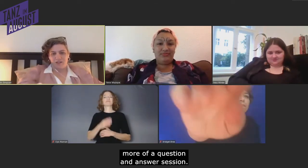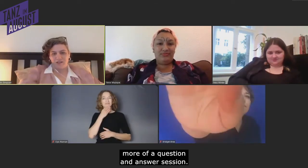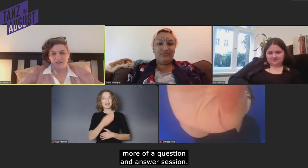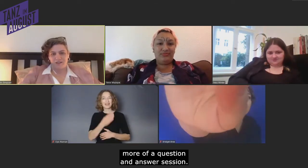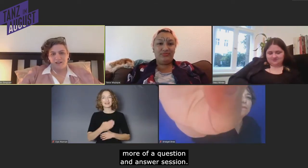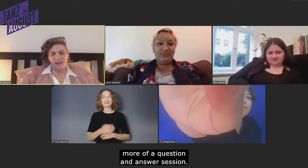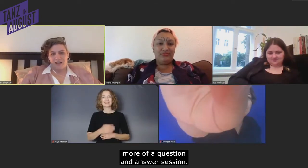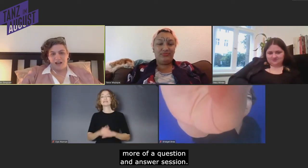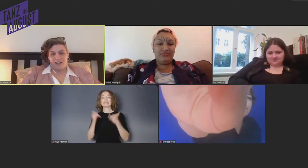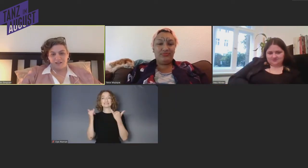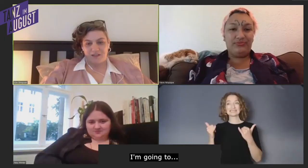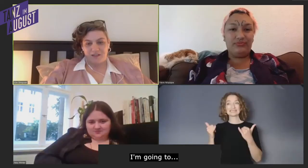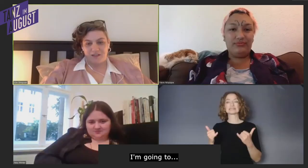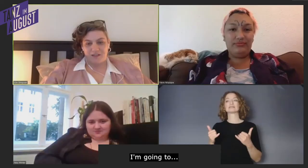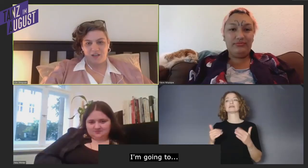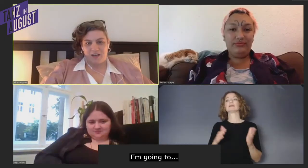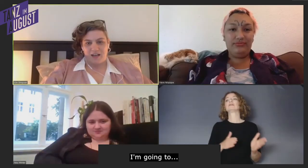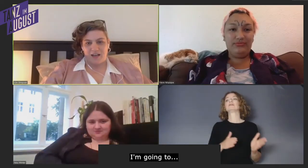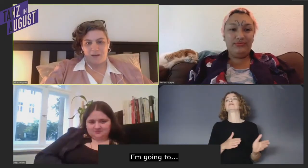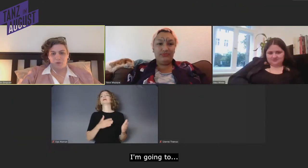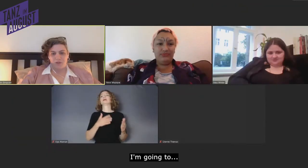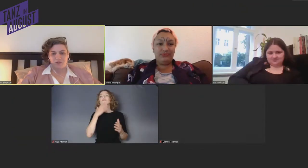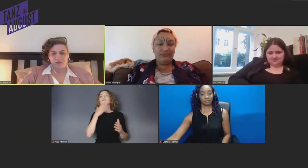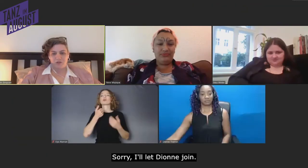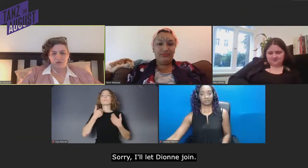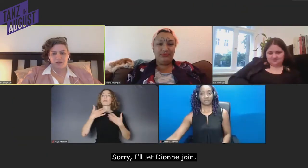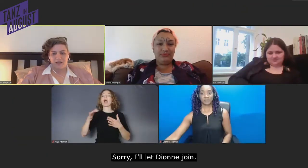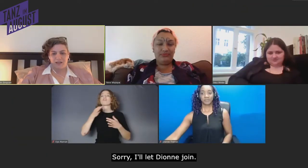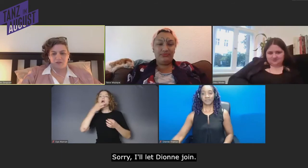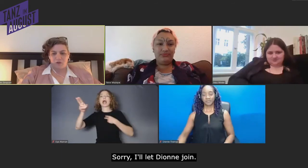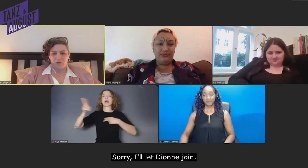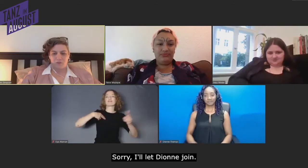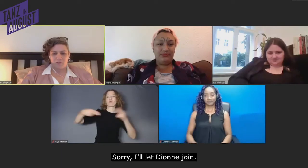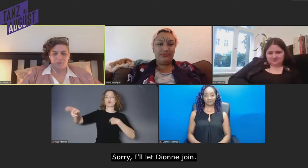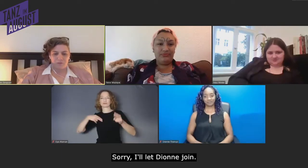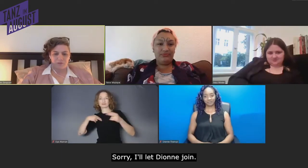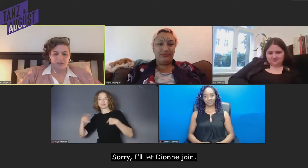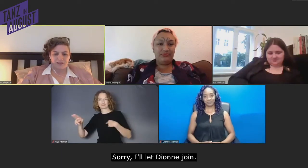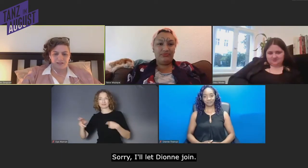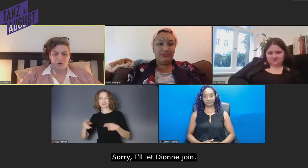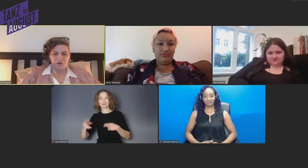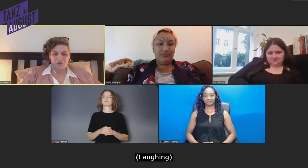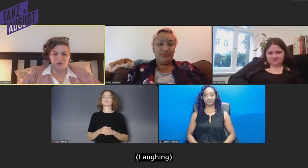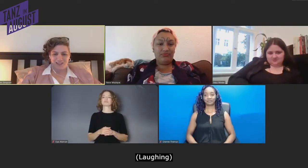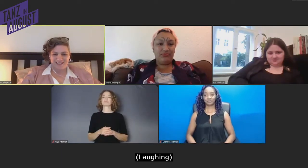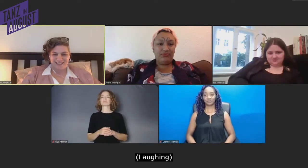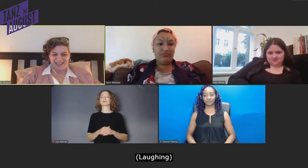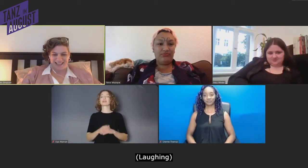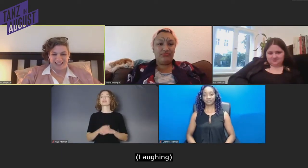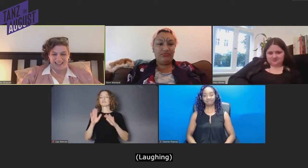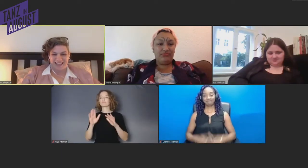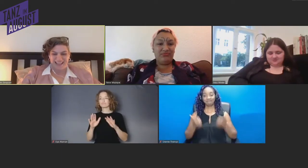question and answer session, and I'm going to let Dion join.